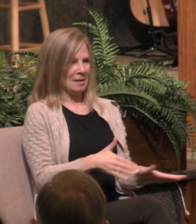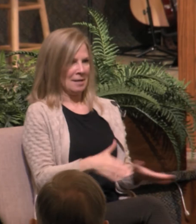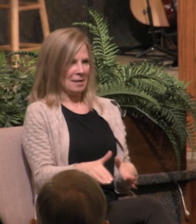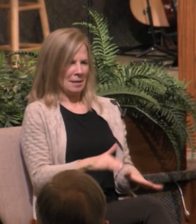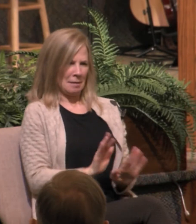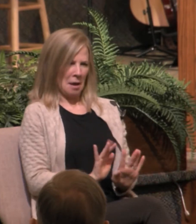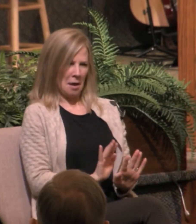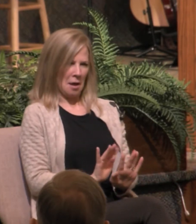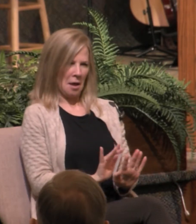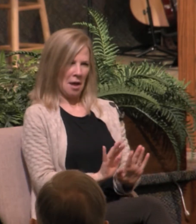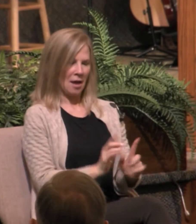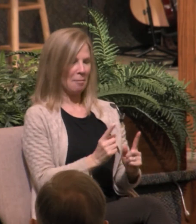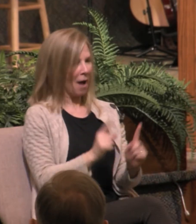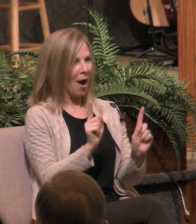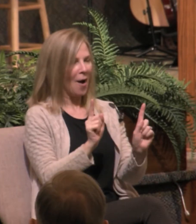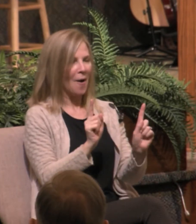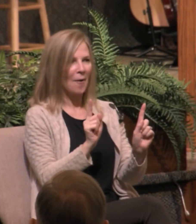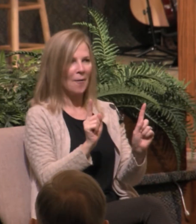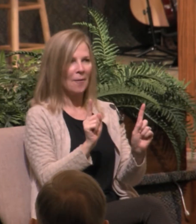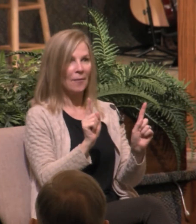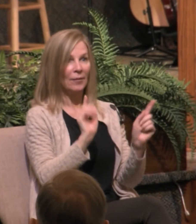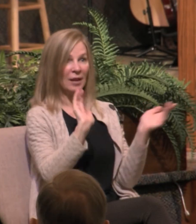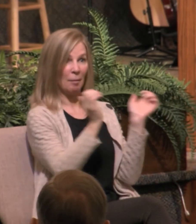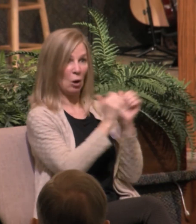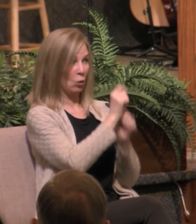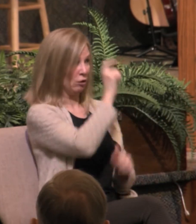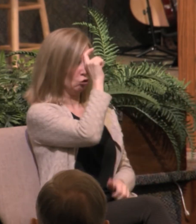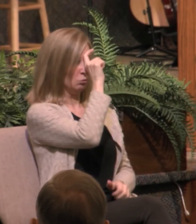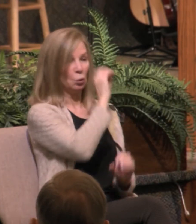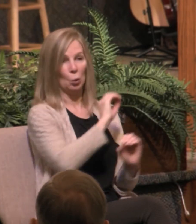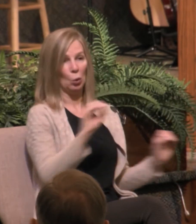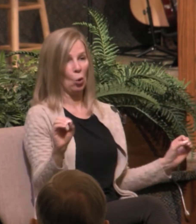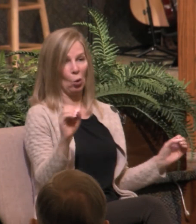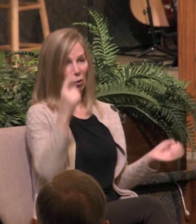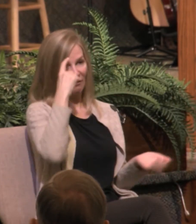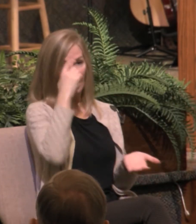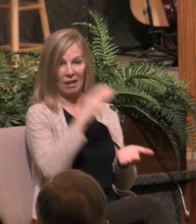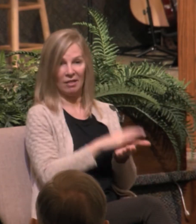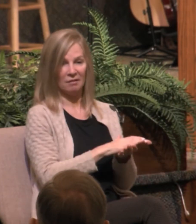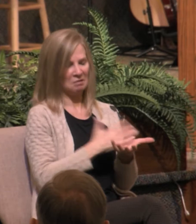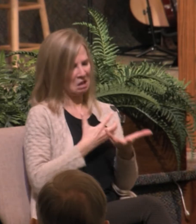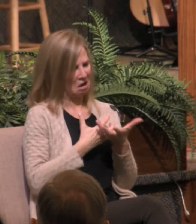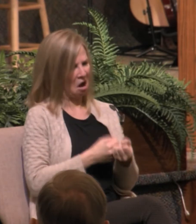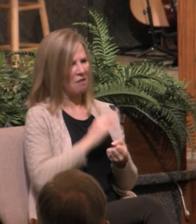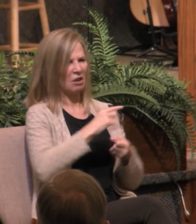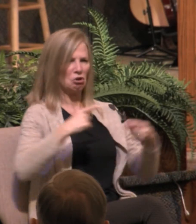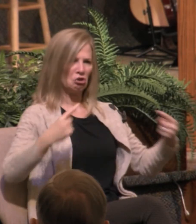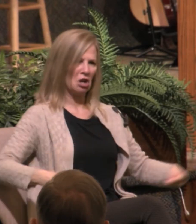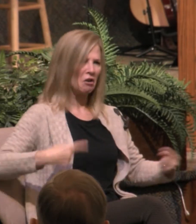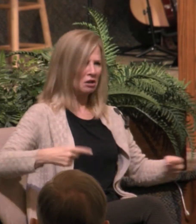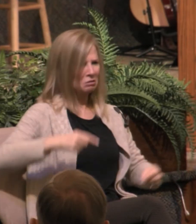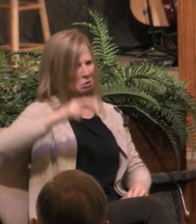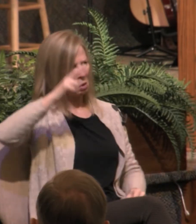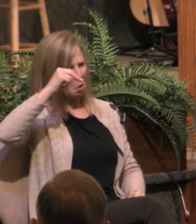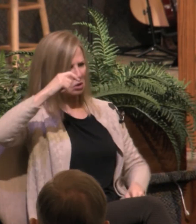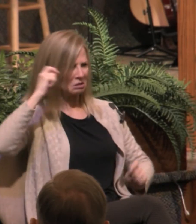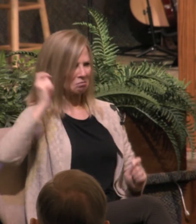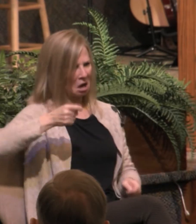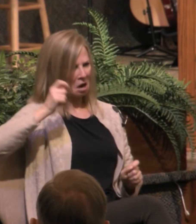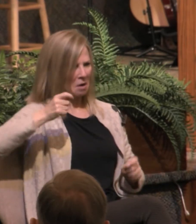it. Contrast that with the Egyptians who had no faith. They had confidence in their chariots and their horses.